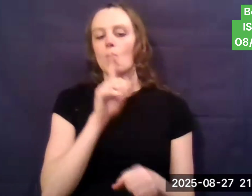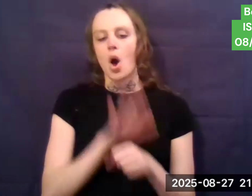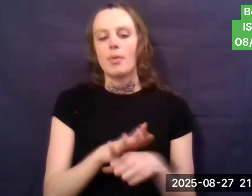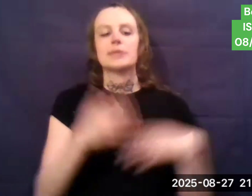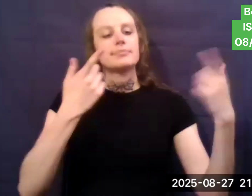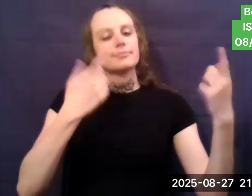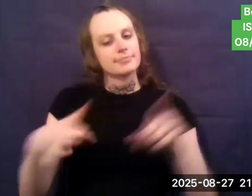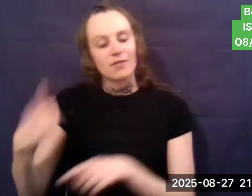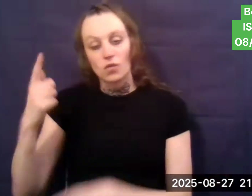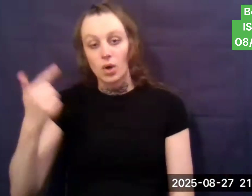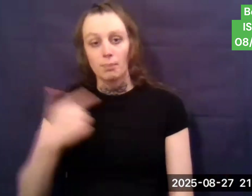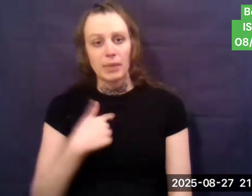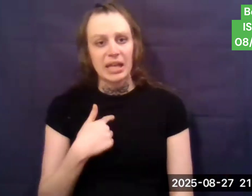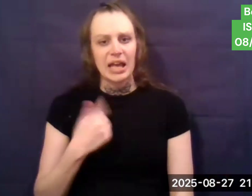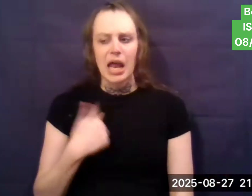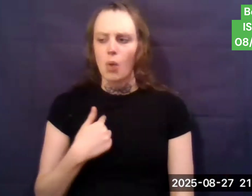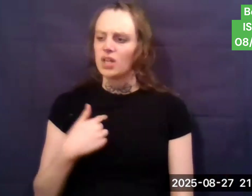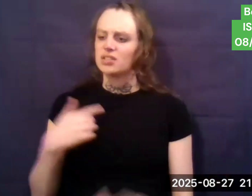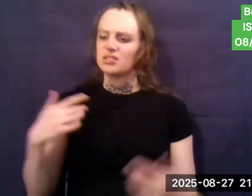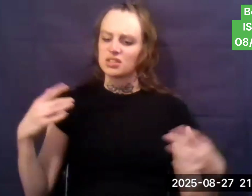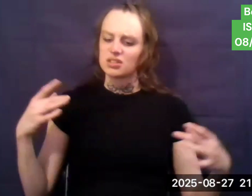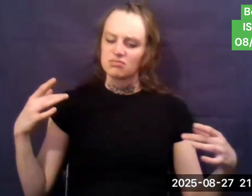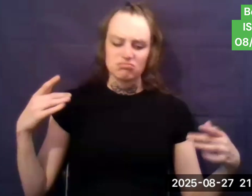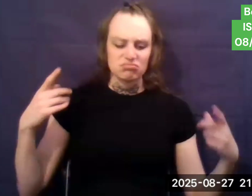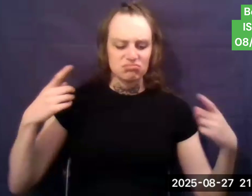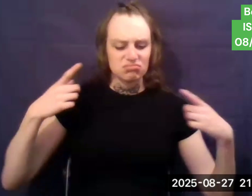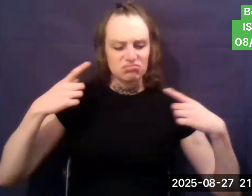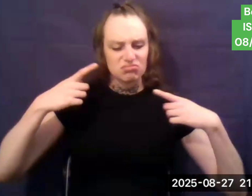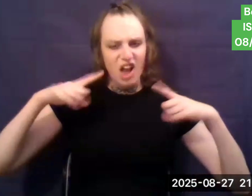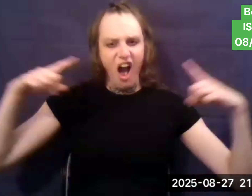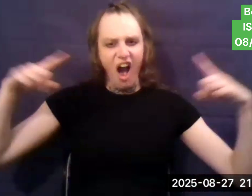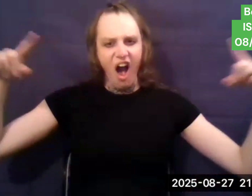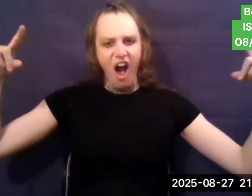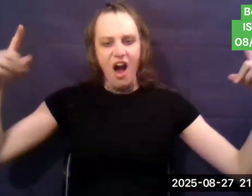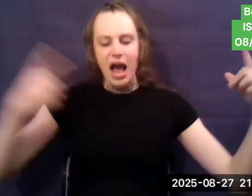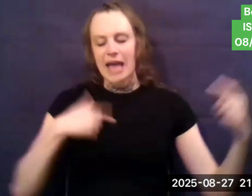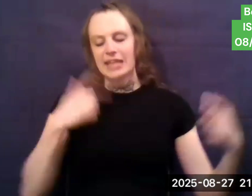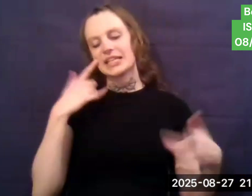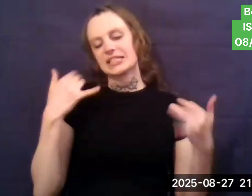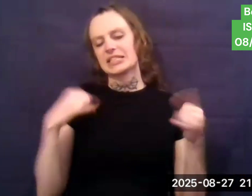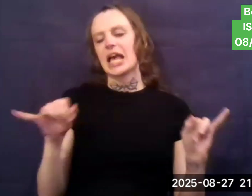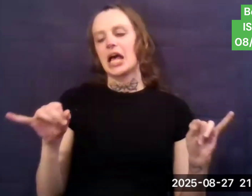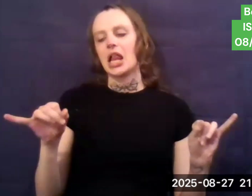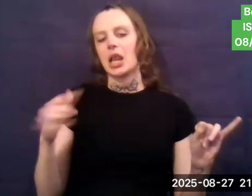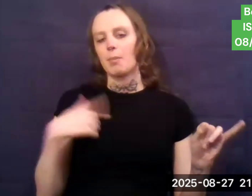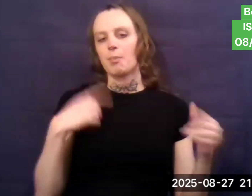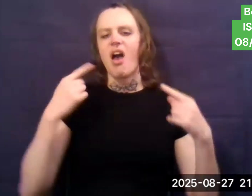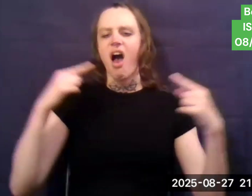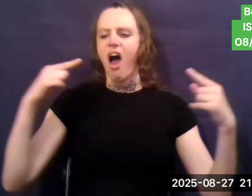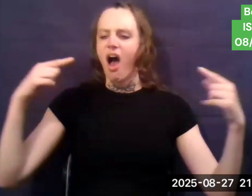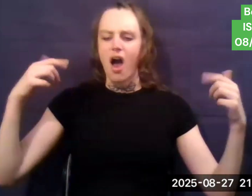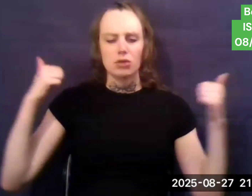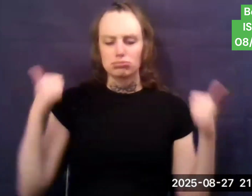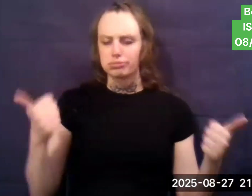killing it. I mean, I don't I think that I'm still killing it, right? But